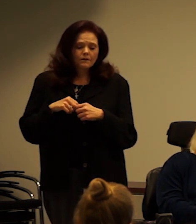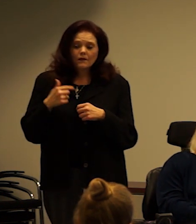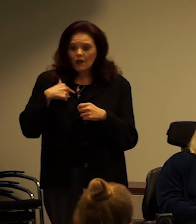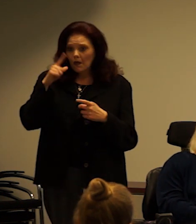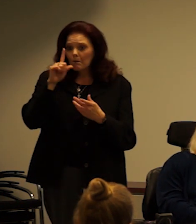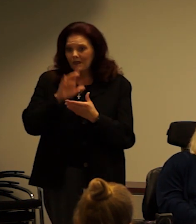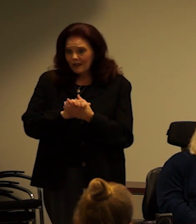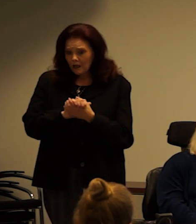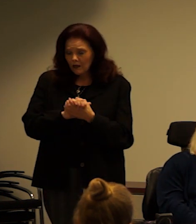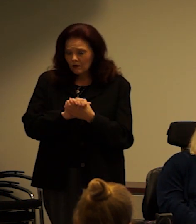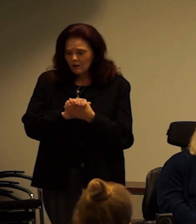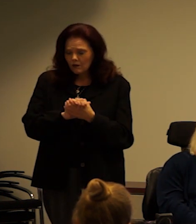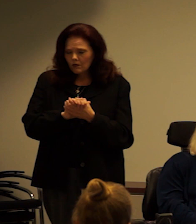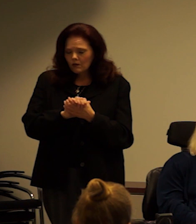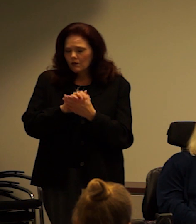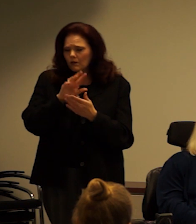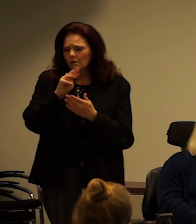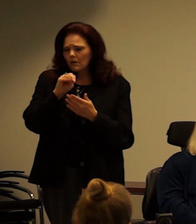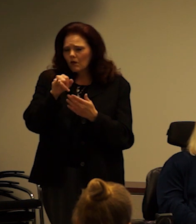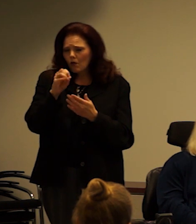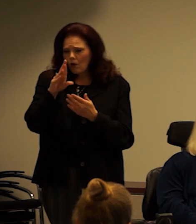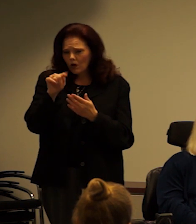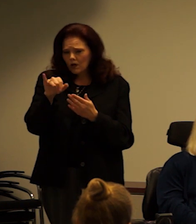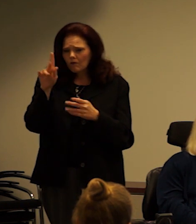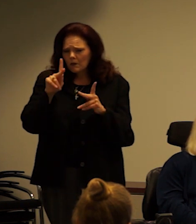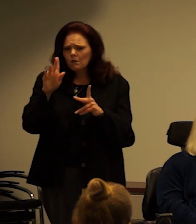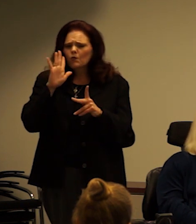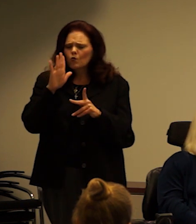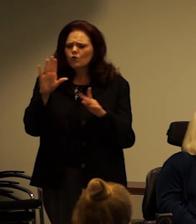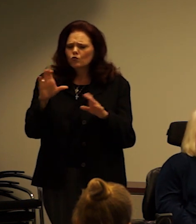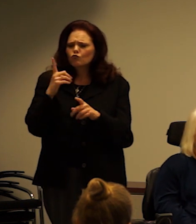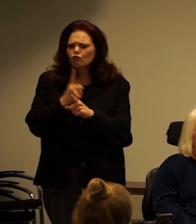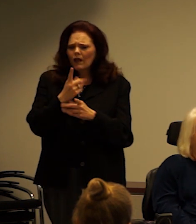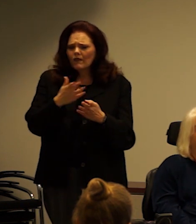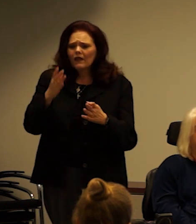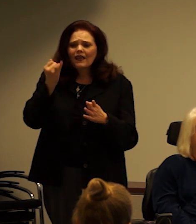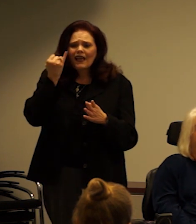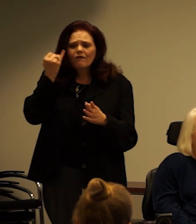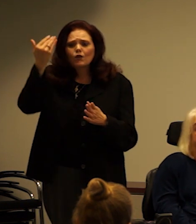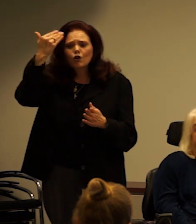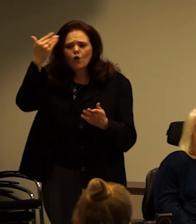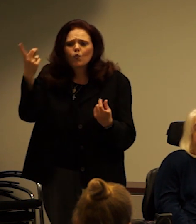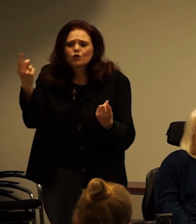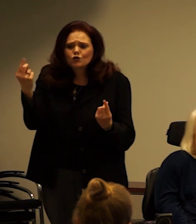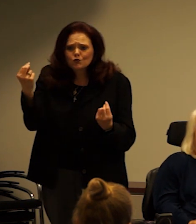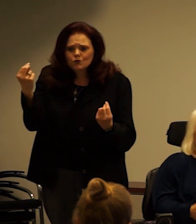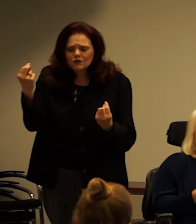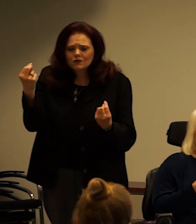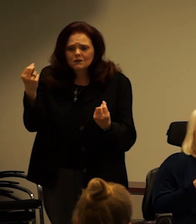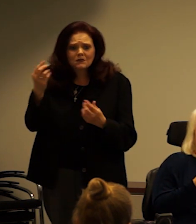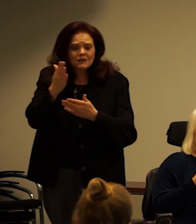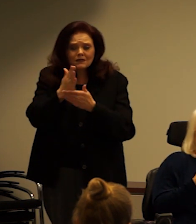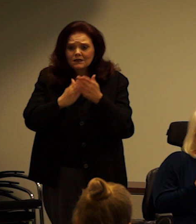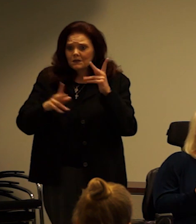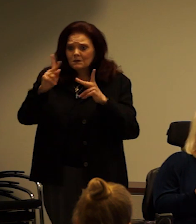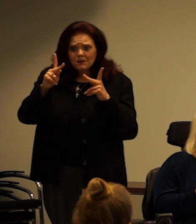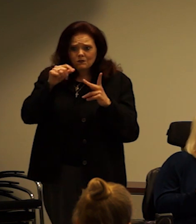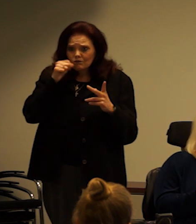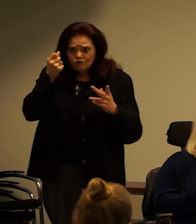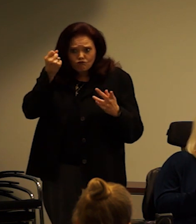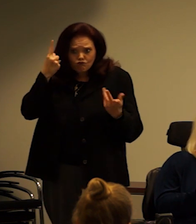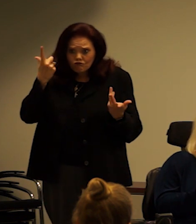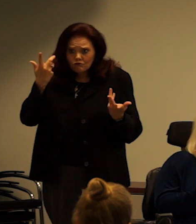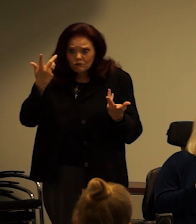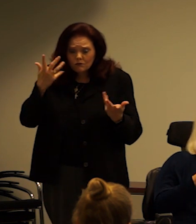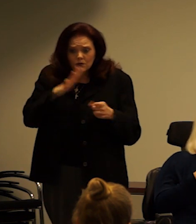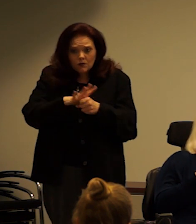I believe that the majority of people would do the right thing if they knew what the right thing was, but honestly, some people just don't understand enough